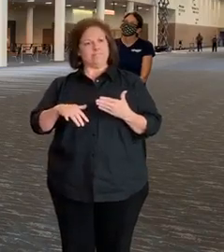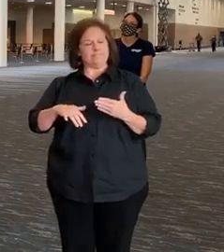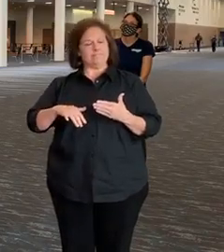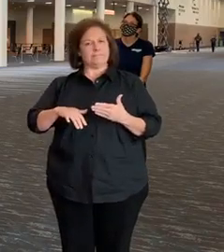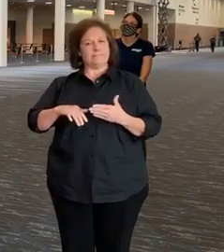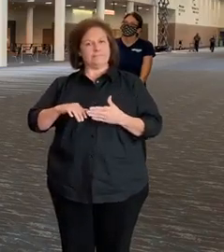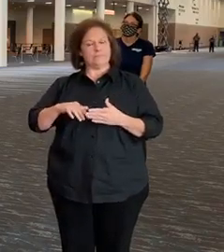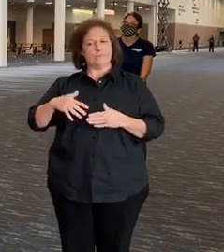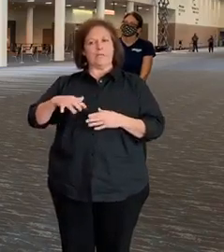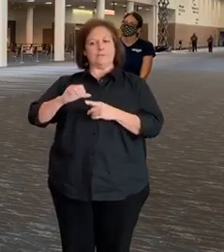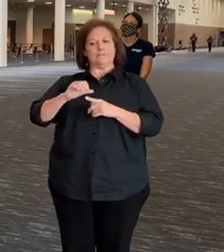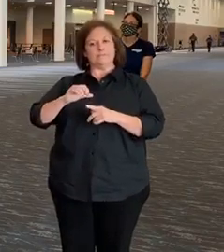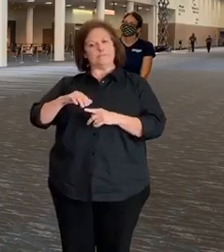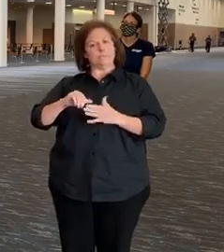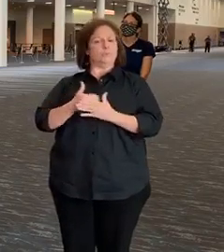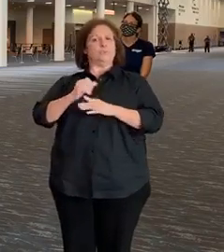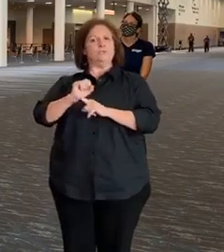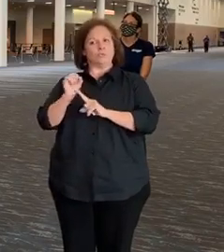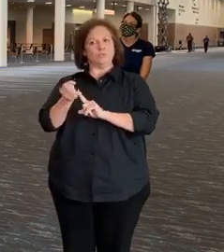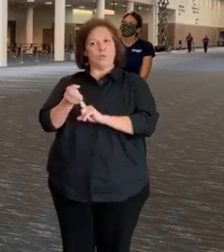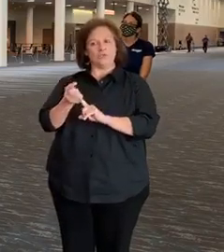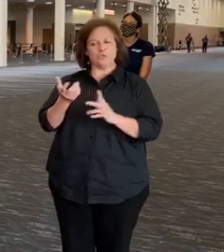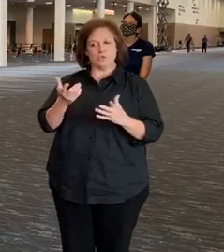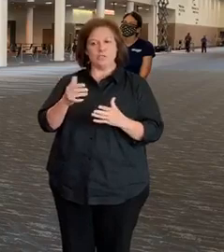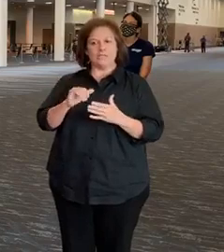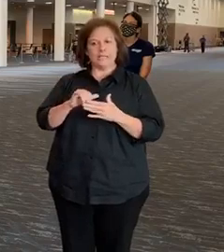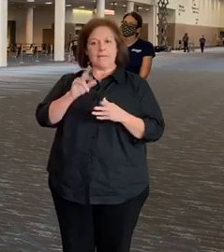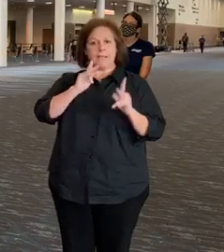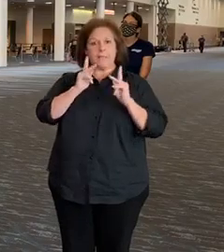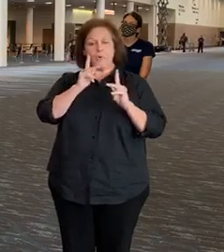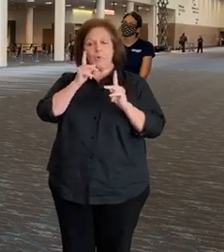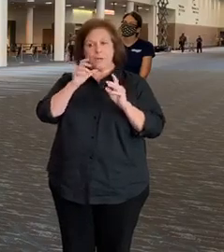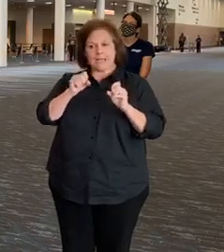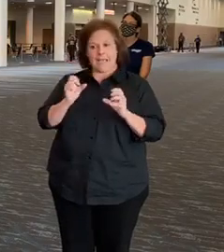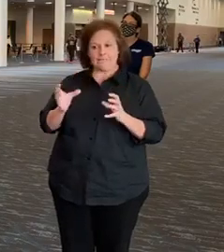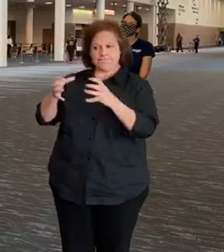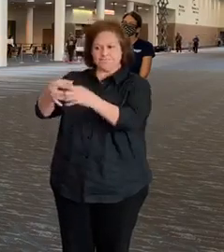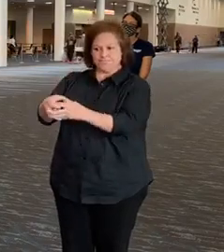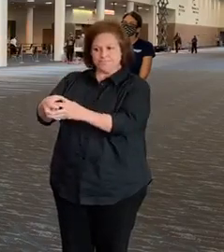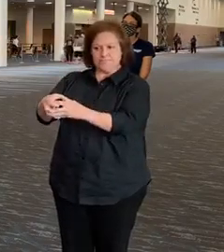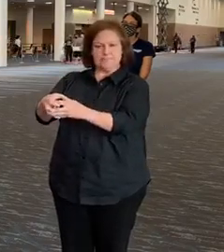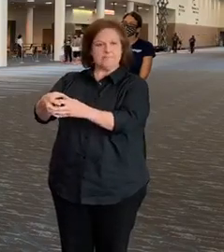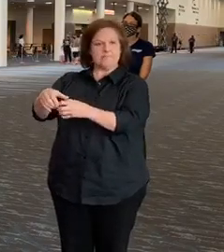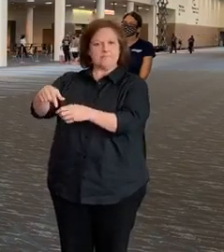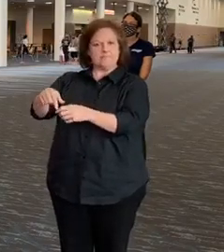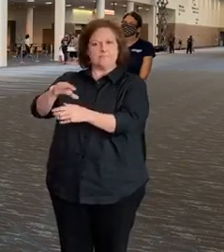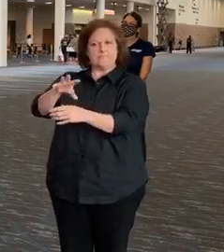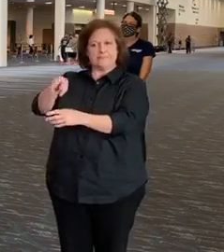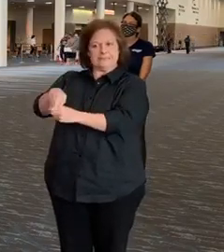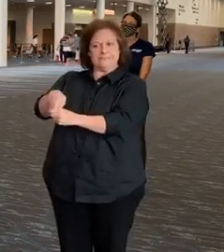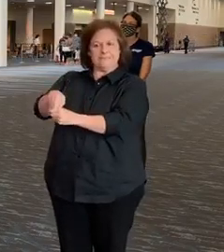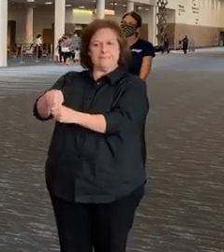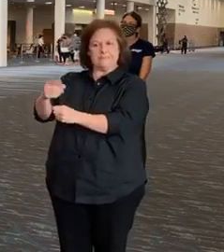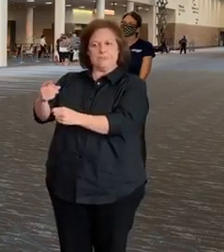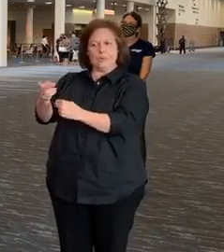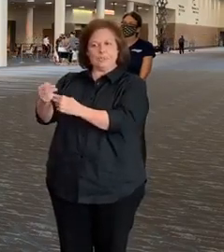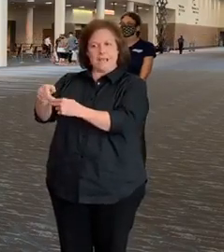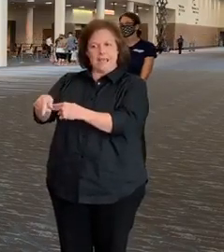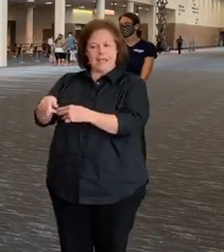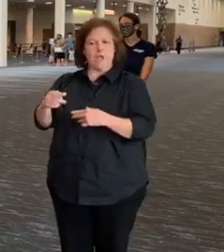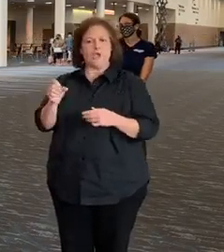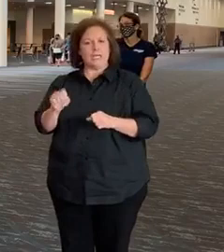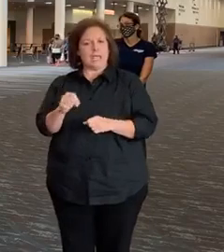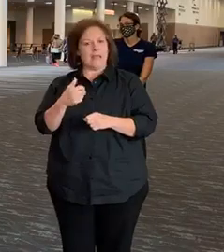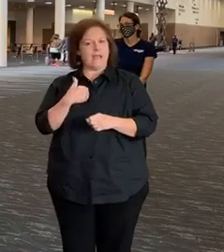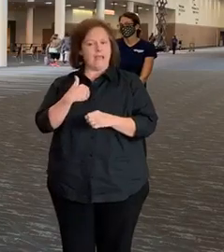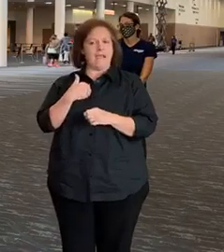we talked a little yesterday about sheltering, congregate sheltering. You can kind of center your assets. You can focus your resources. You can